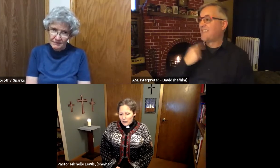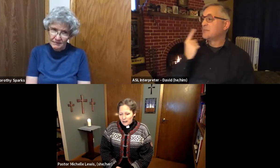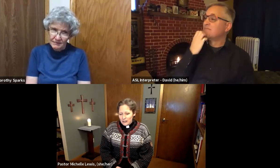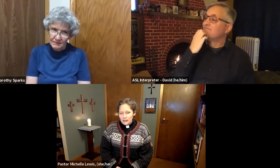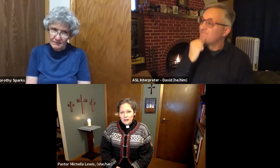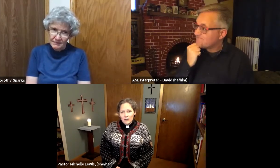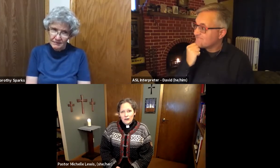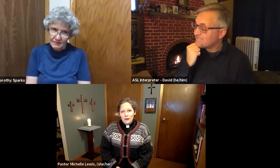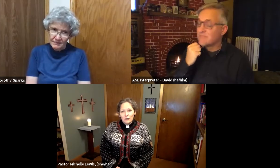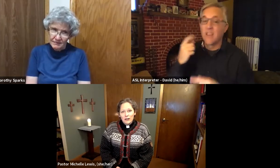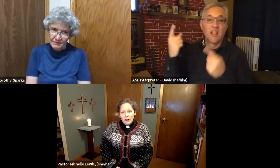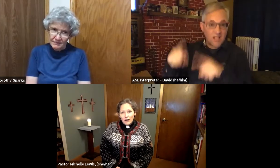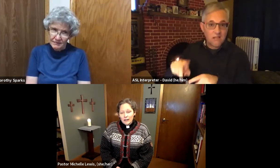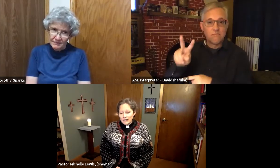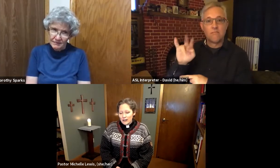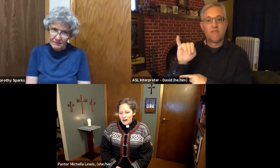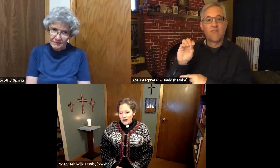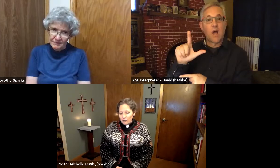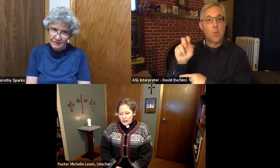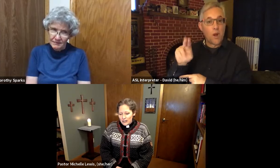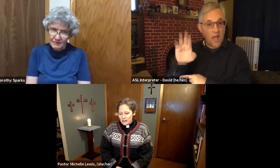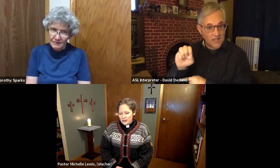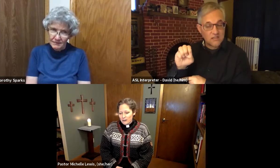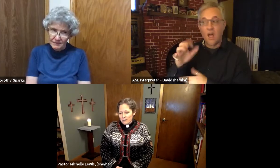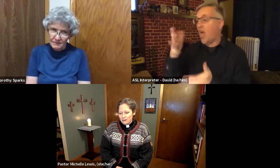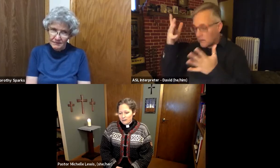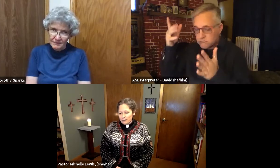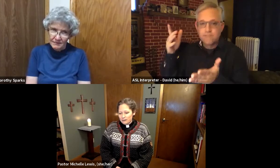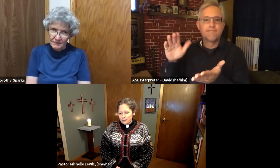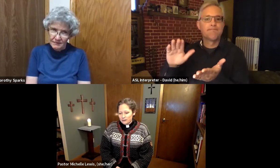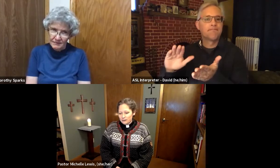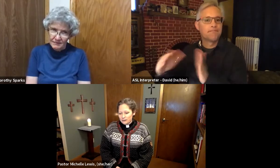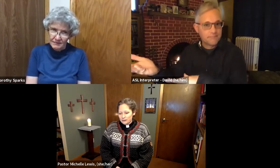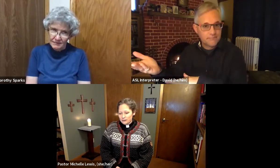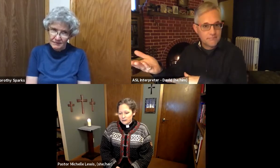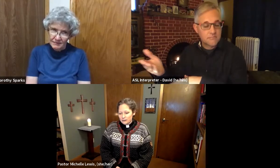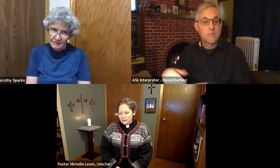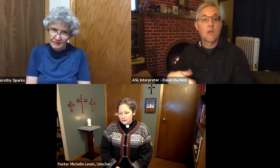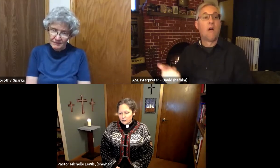of violence or because of racism.